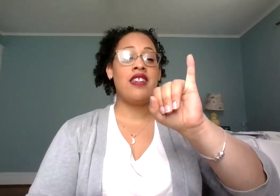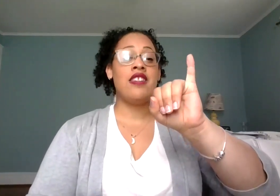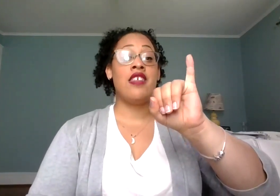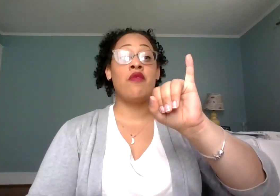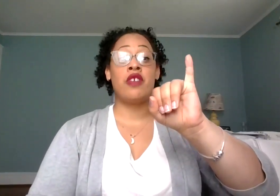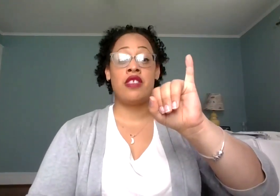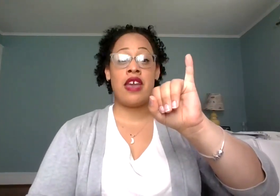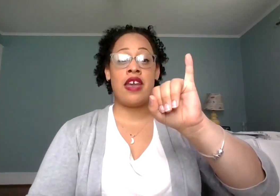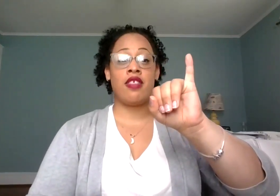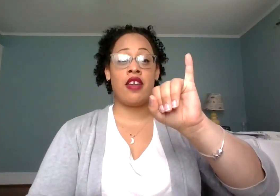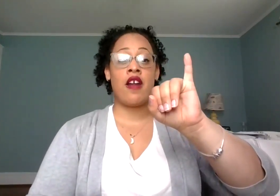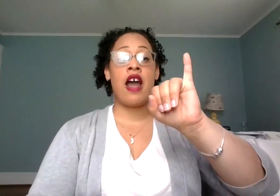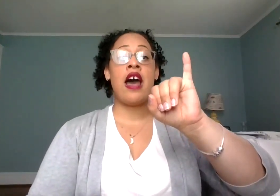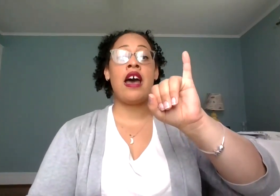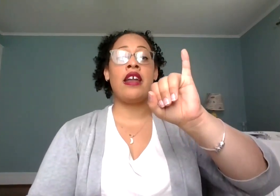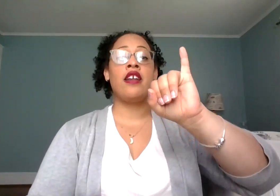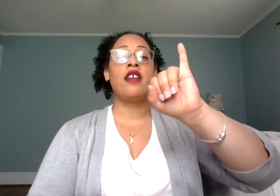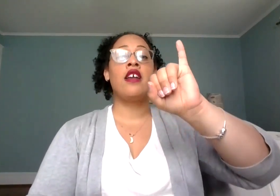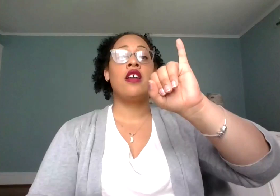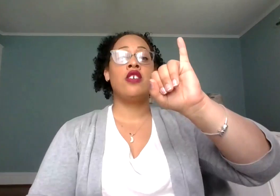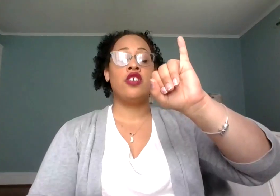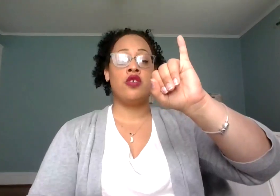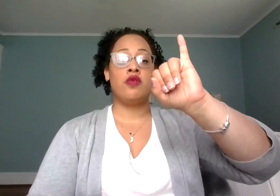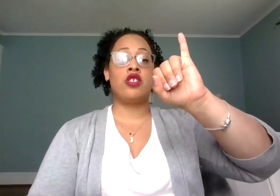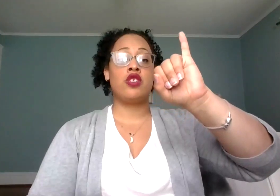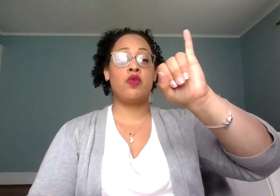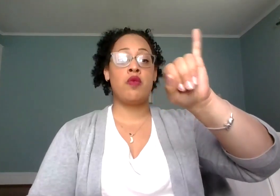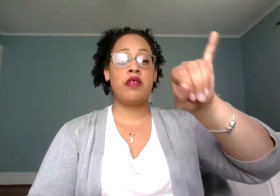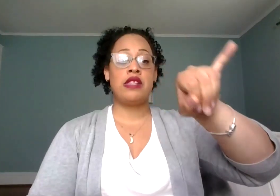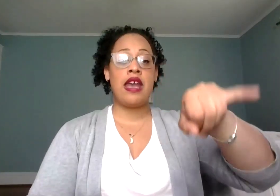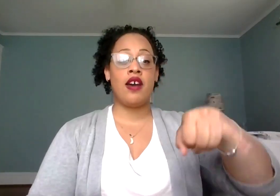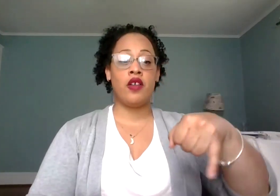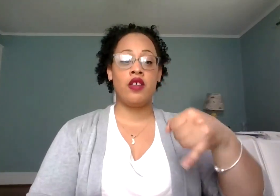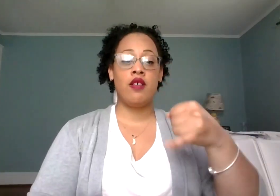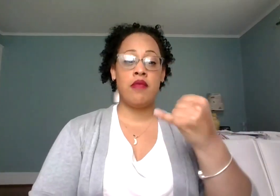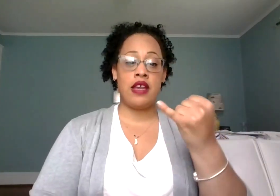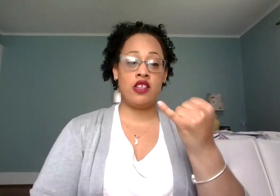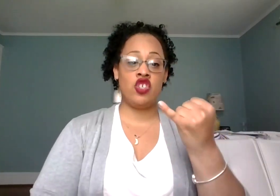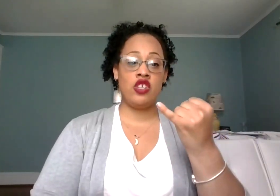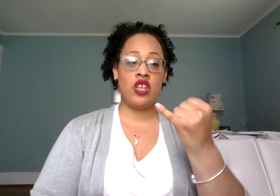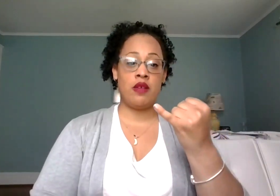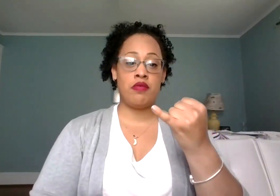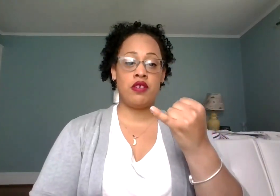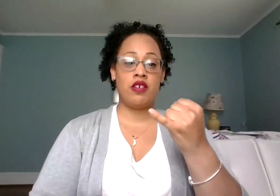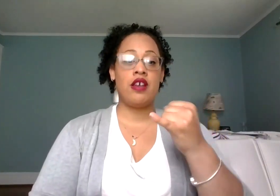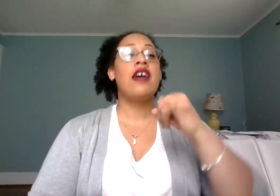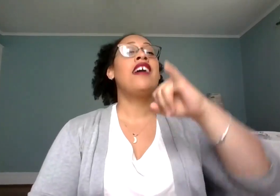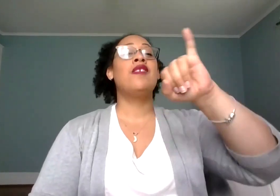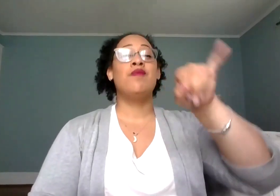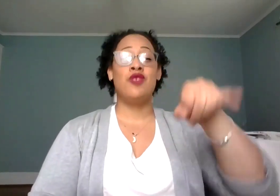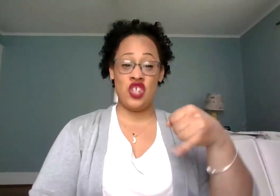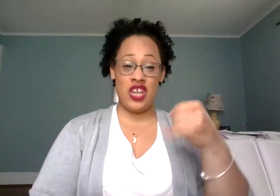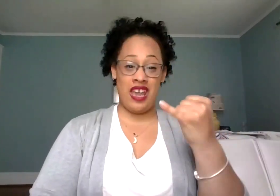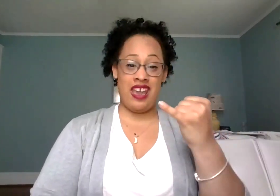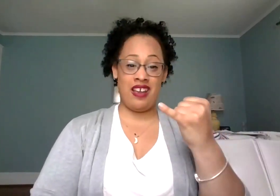Then with that letter I, you swoop it down, make a J shape. J.